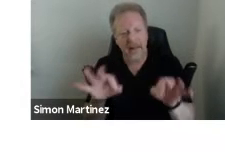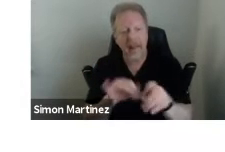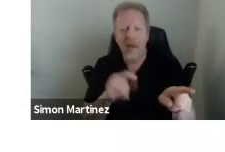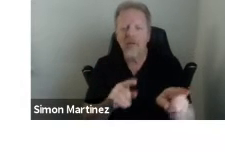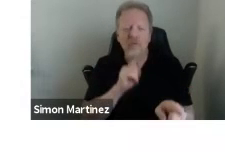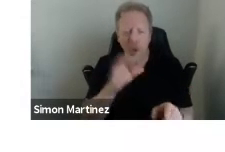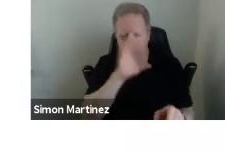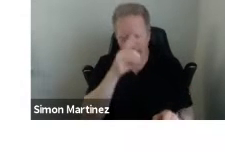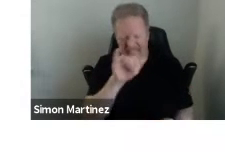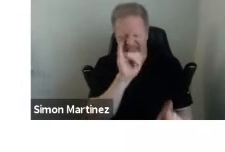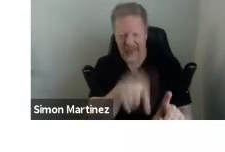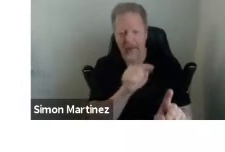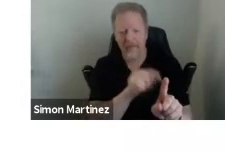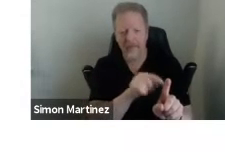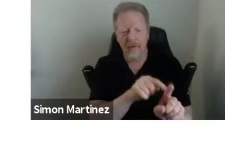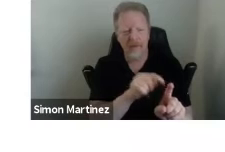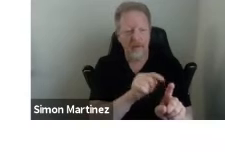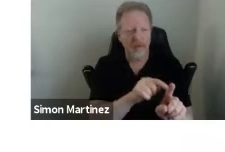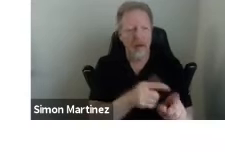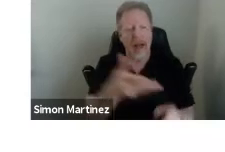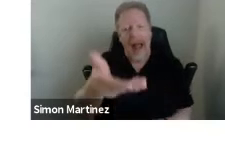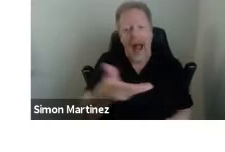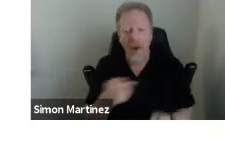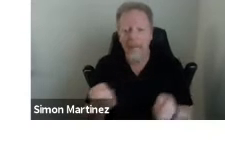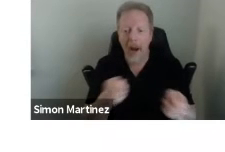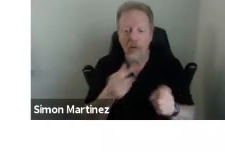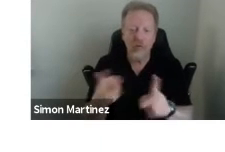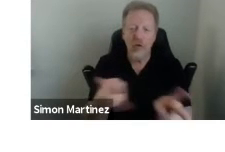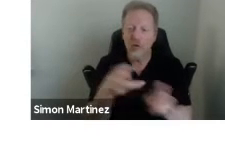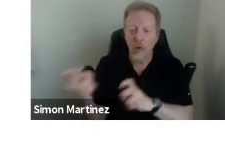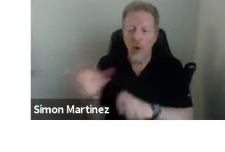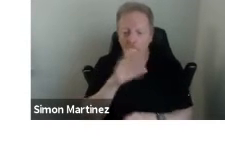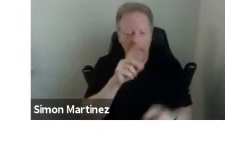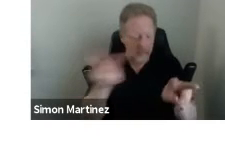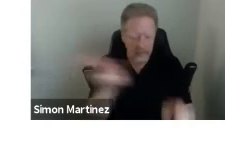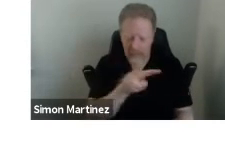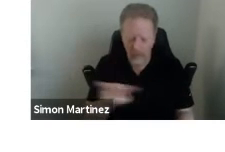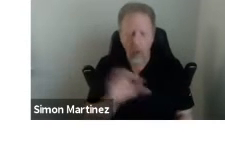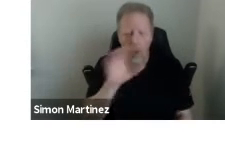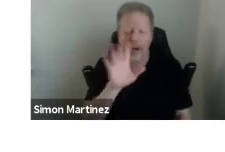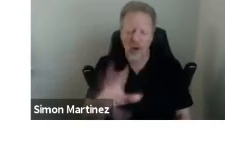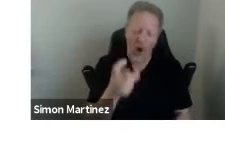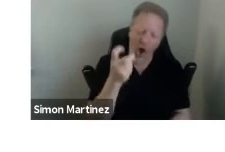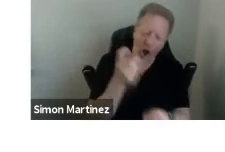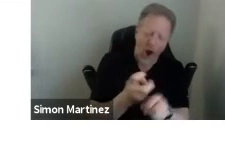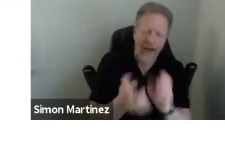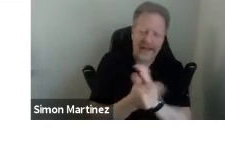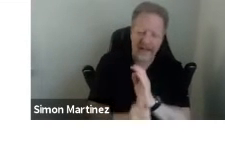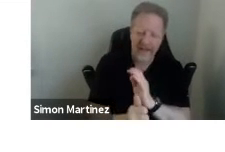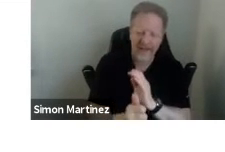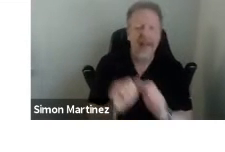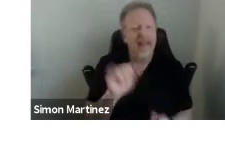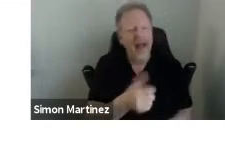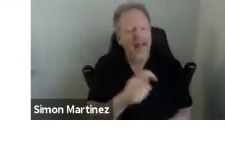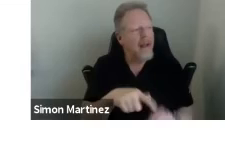pretty much looking for when those hiring managers and recruiters, when they're scanning down, they want to look at the hard skills. And those are anything